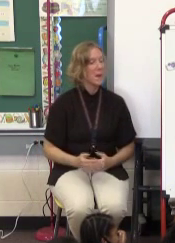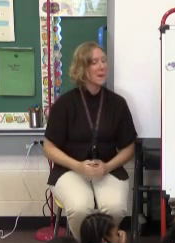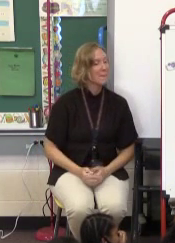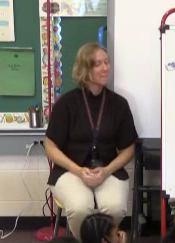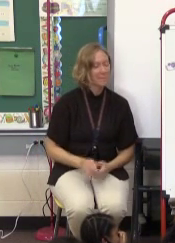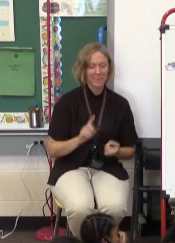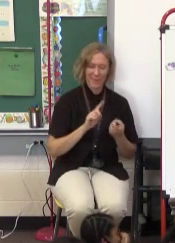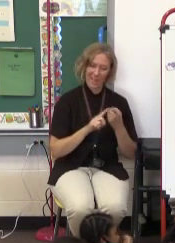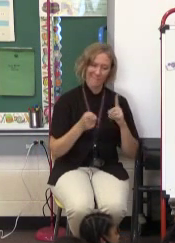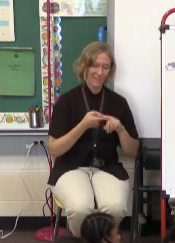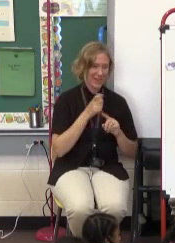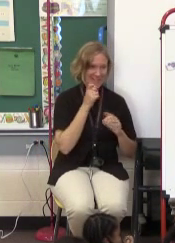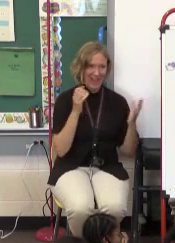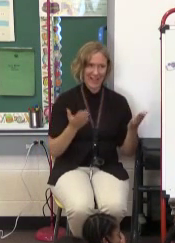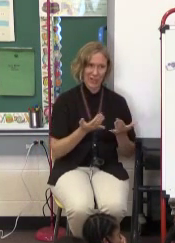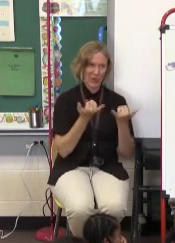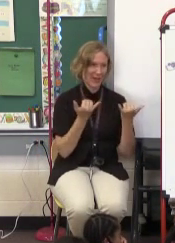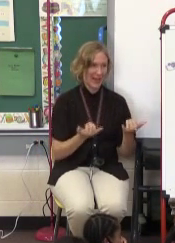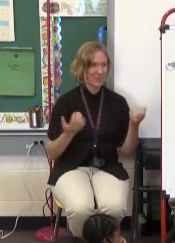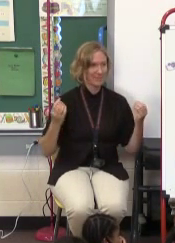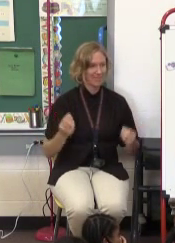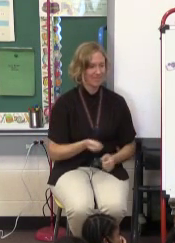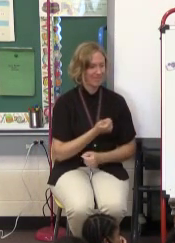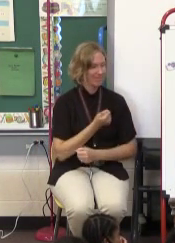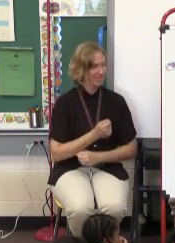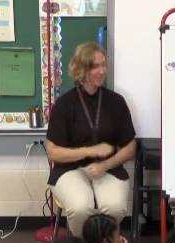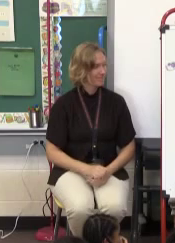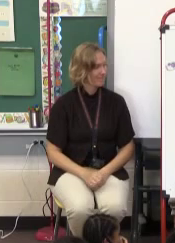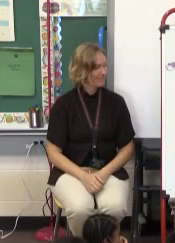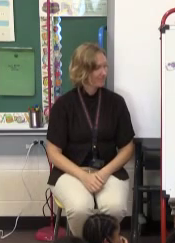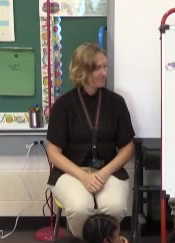This friend is not in here right now.